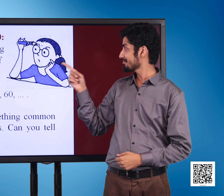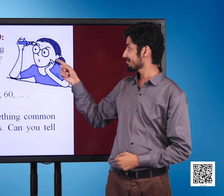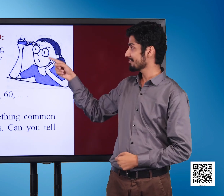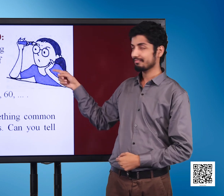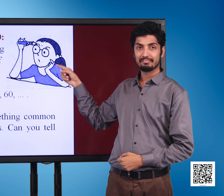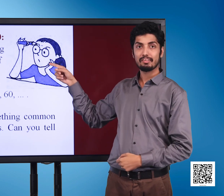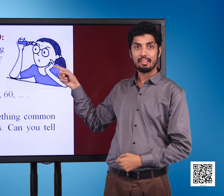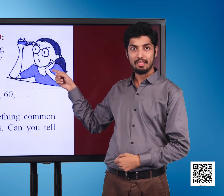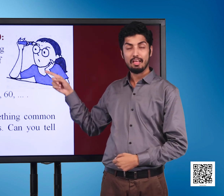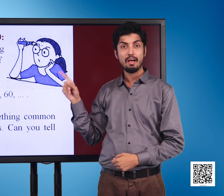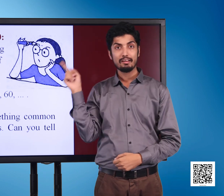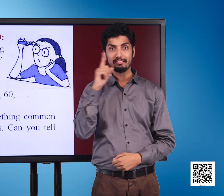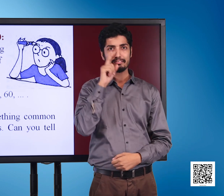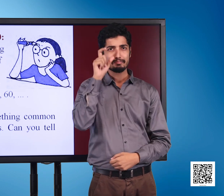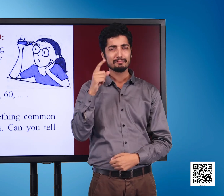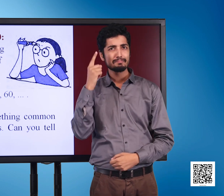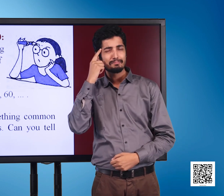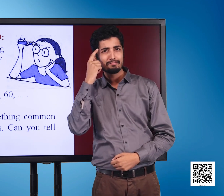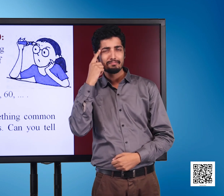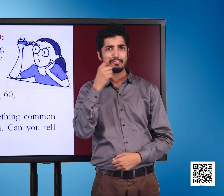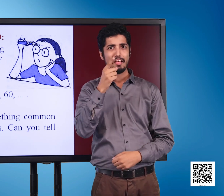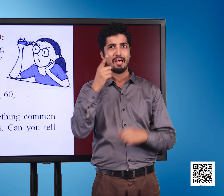Charu was looking at the multiples of 10.